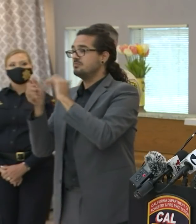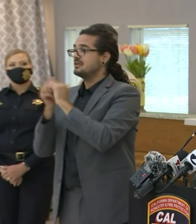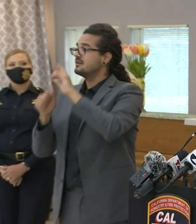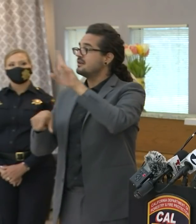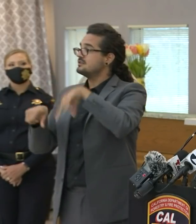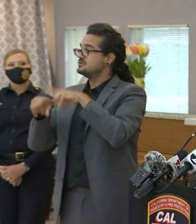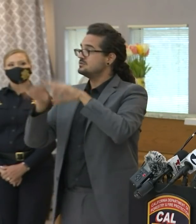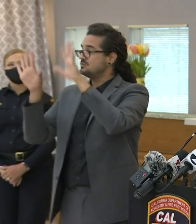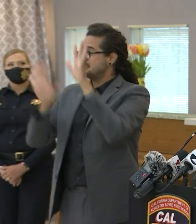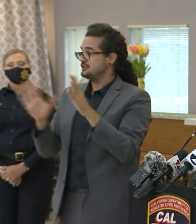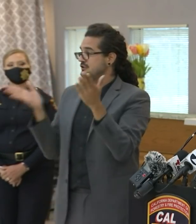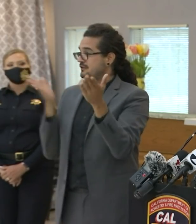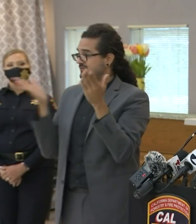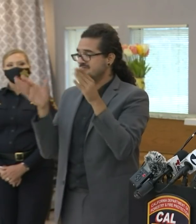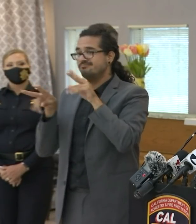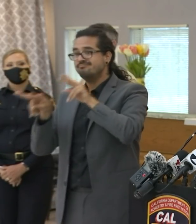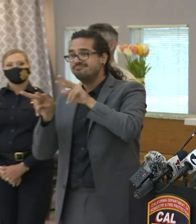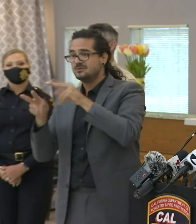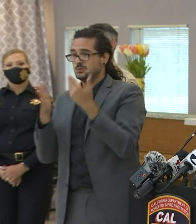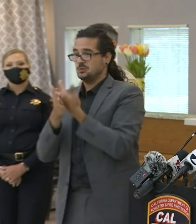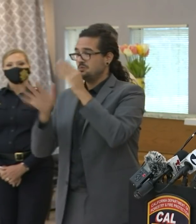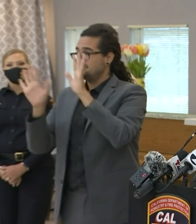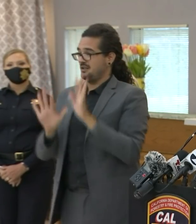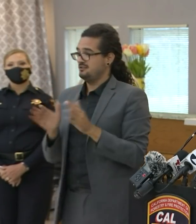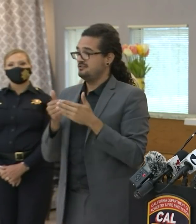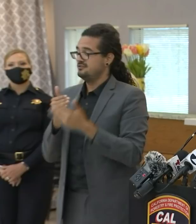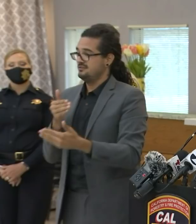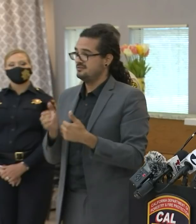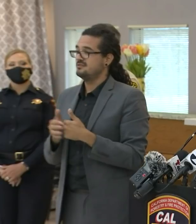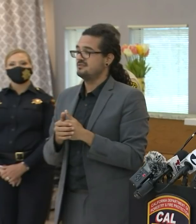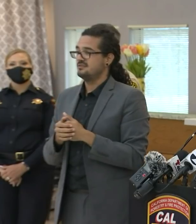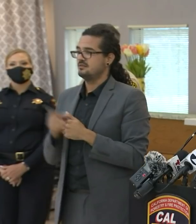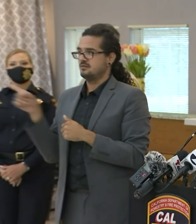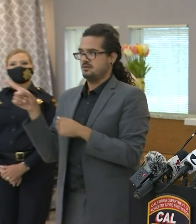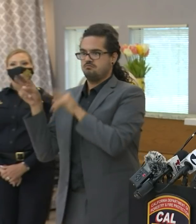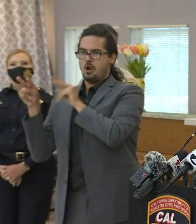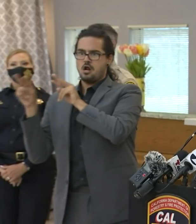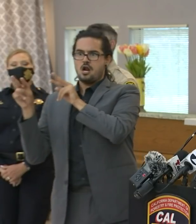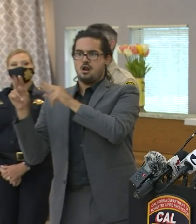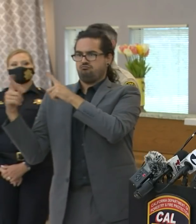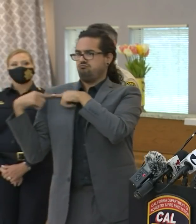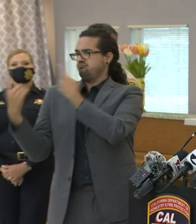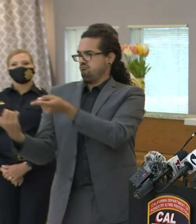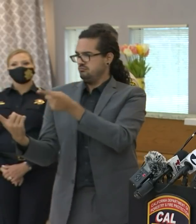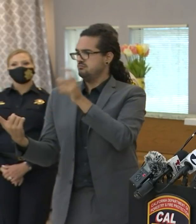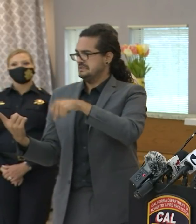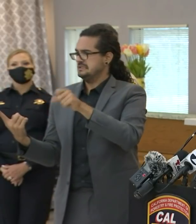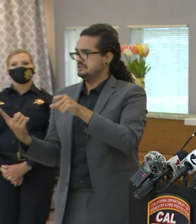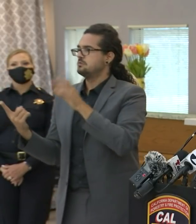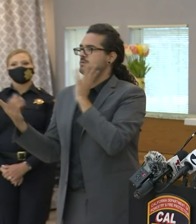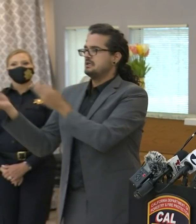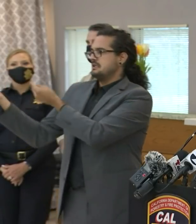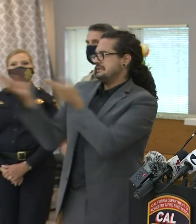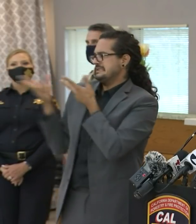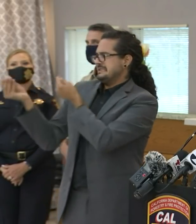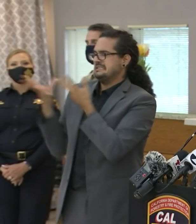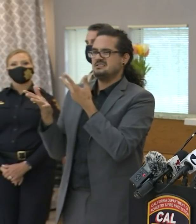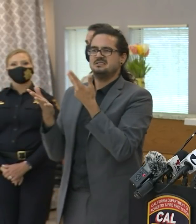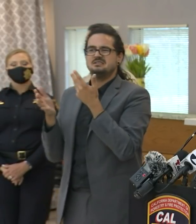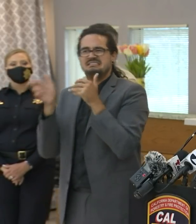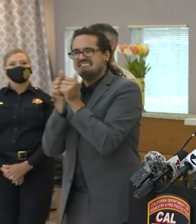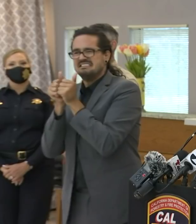have a full process that they are always constantly watching this and give us the best information they can as soon as